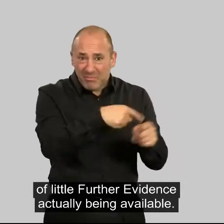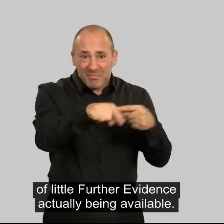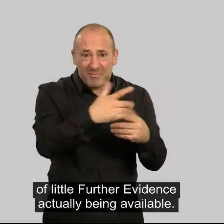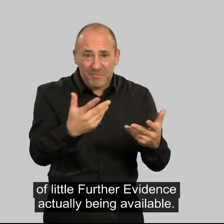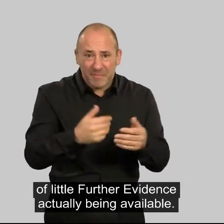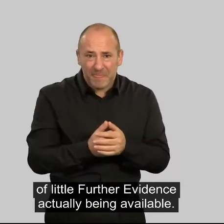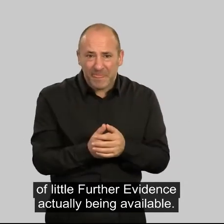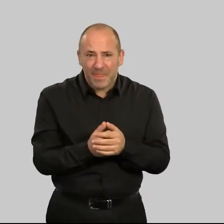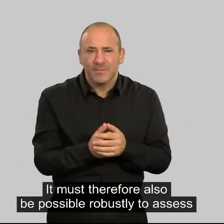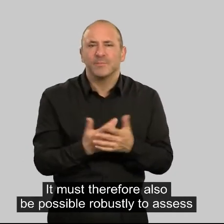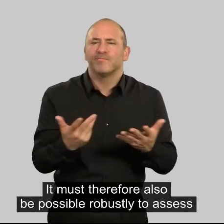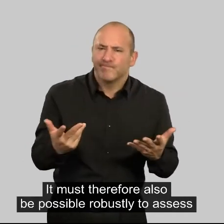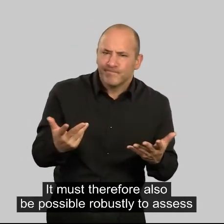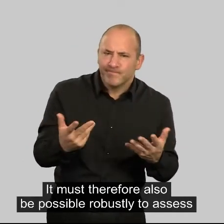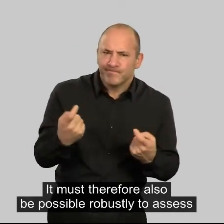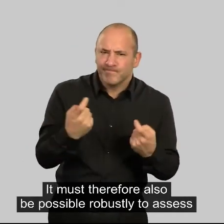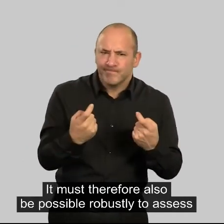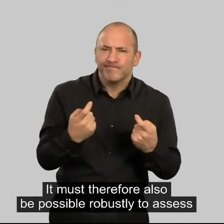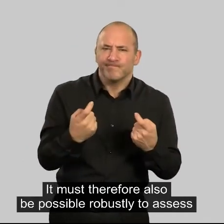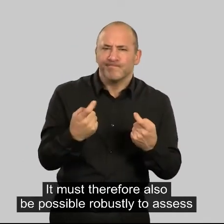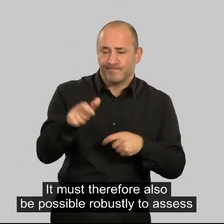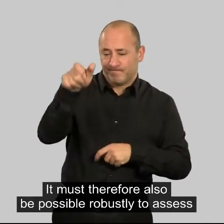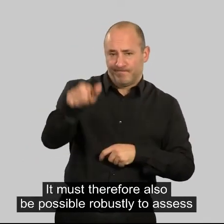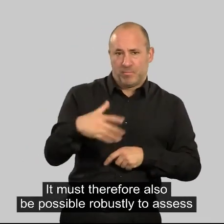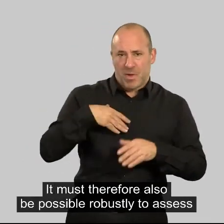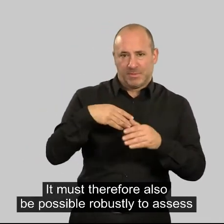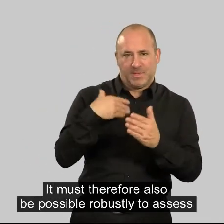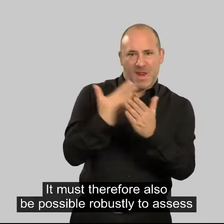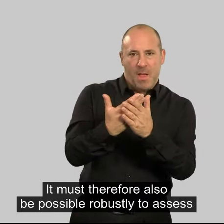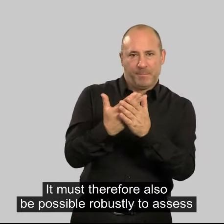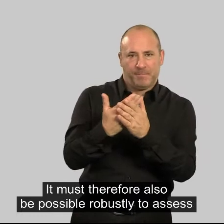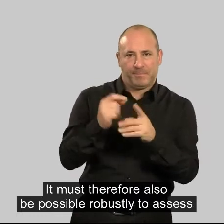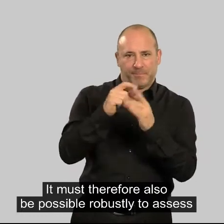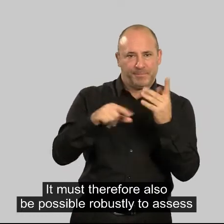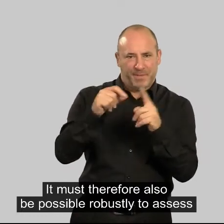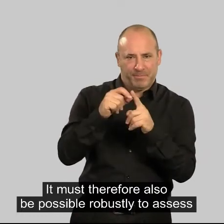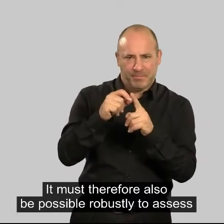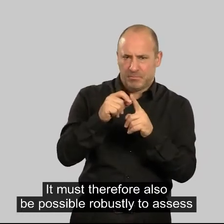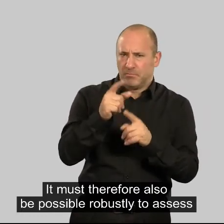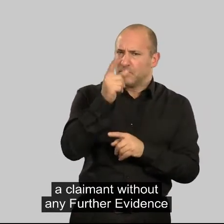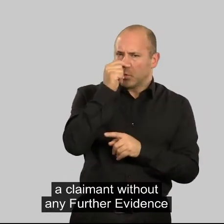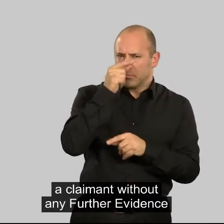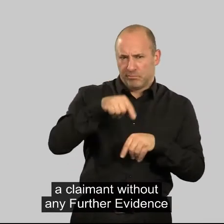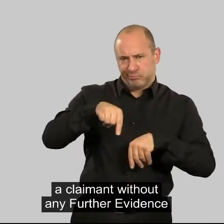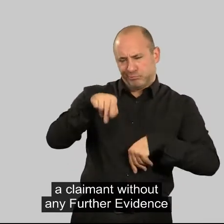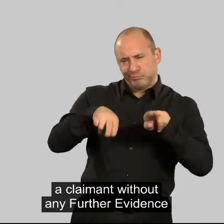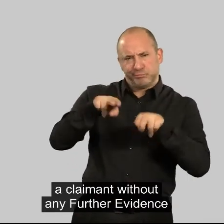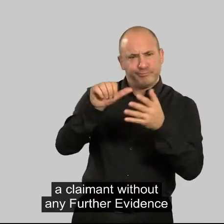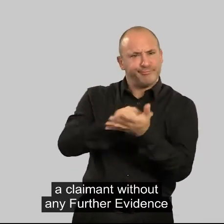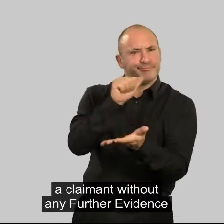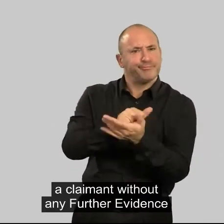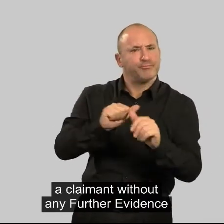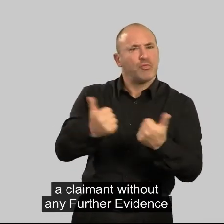available. It must therefore also be possible robustly to assess a claimant without any further evidence when